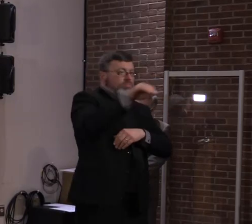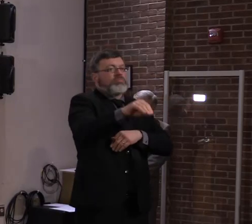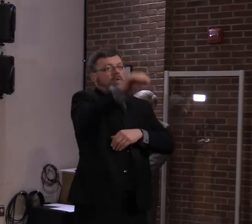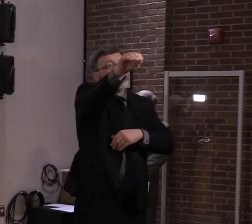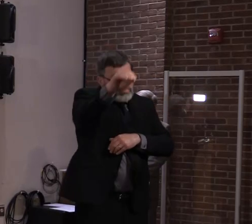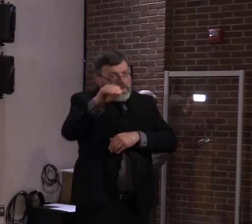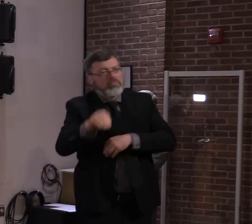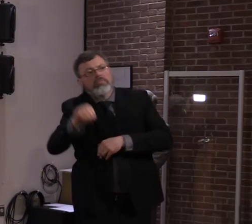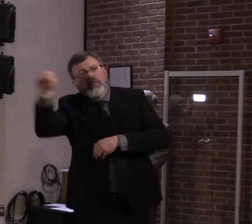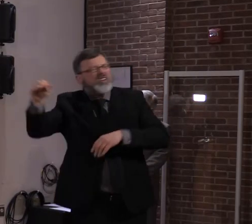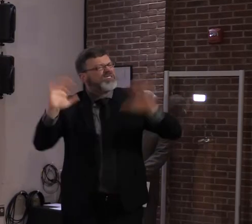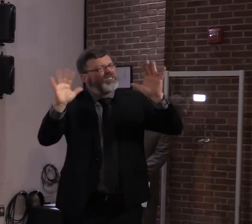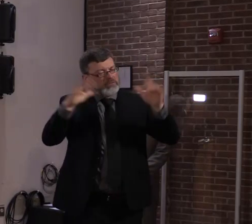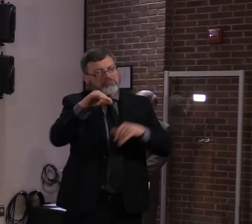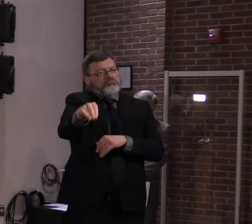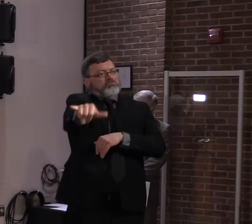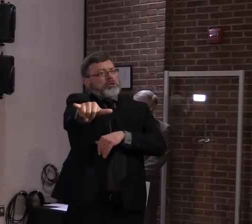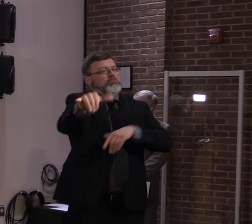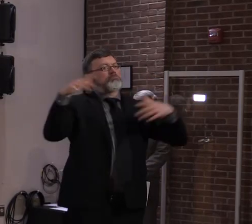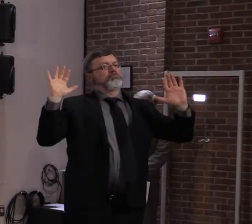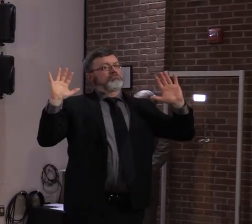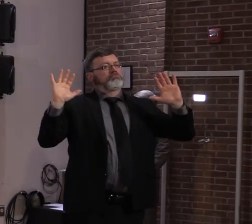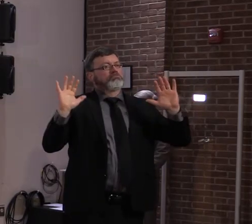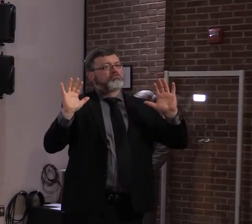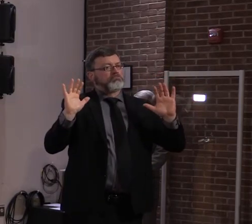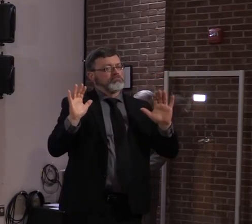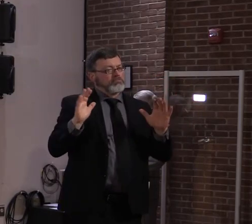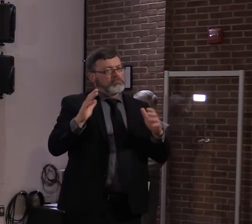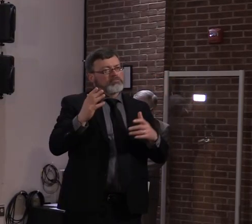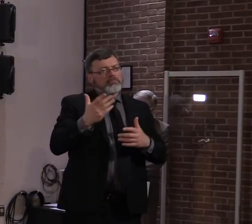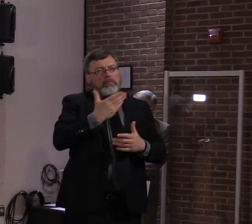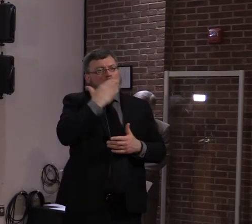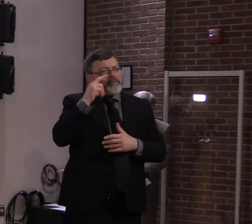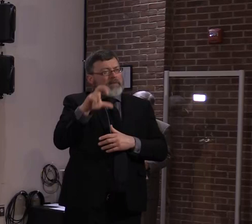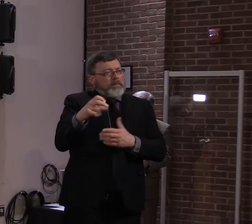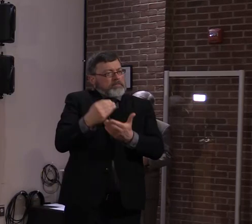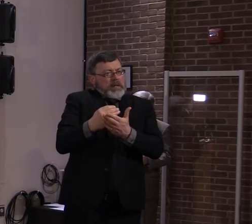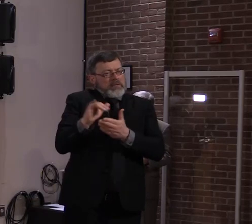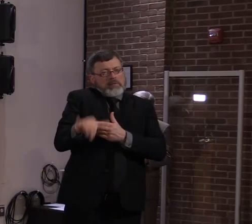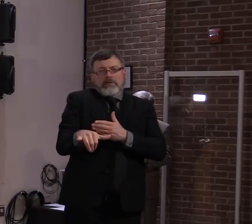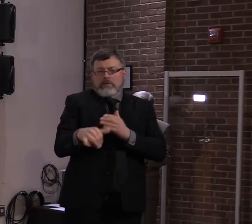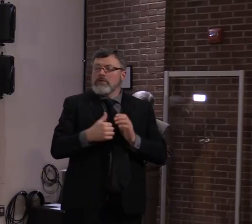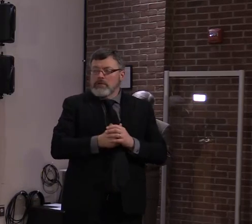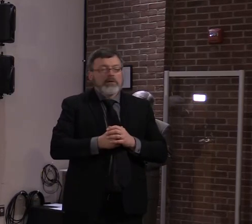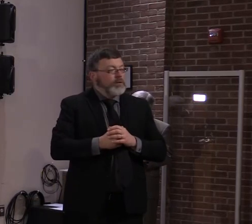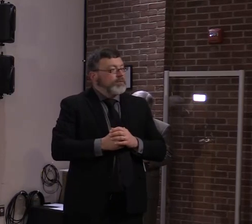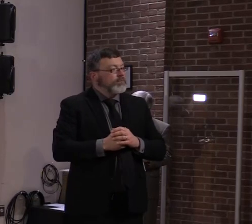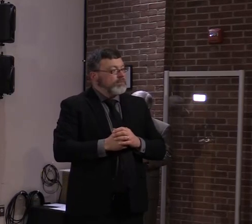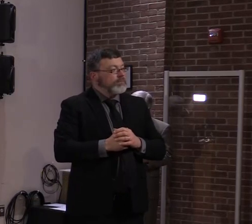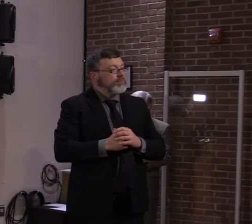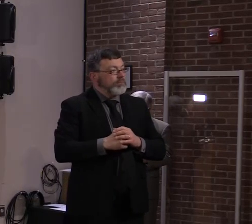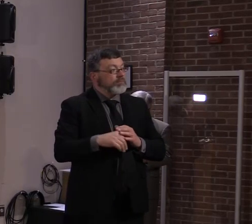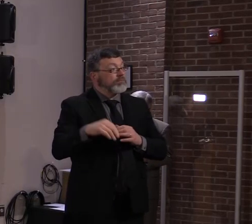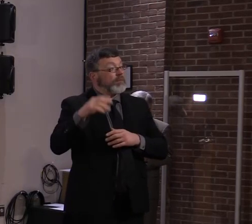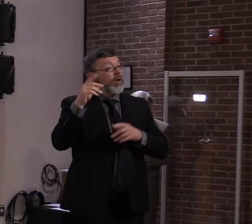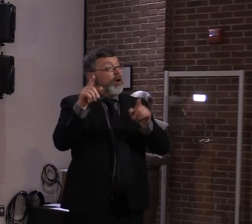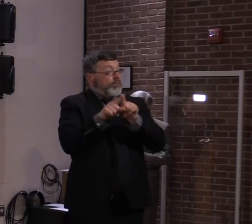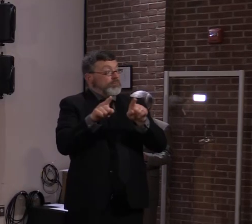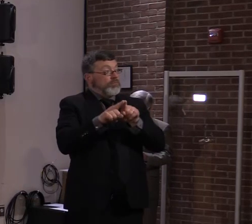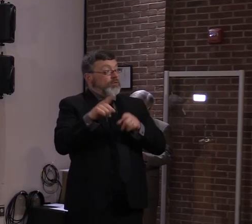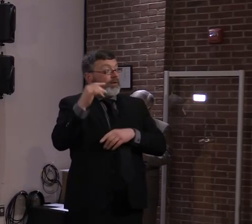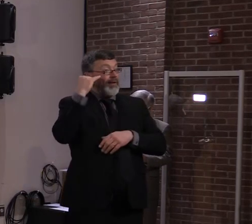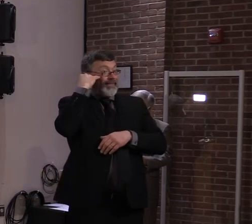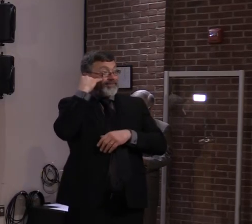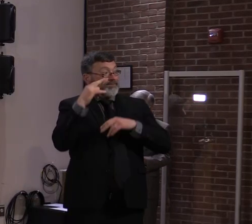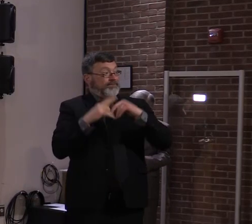plagued us for quite some time. It will also save us money in the future, because we can't